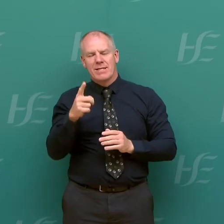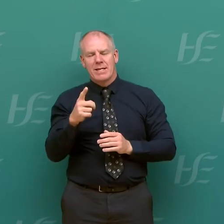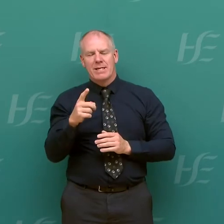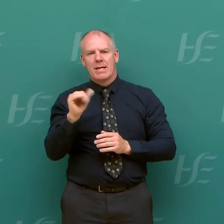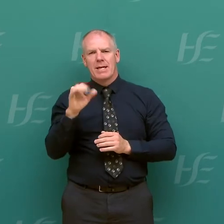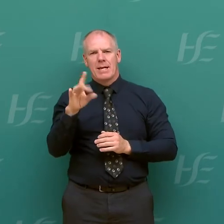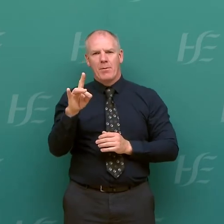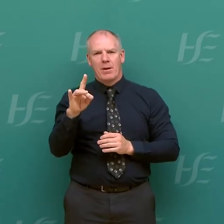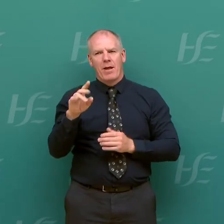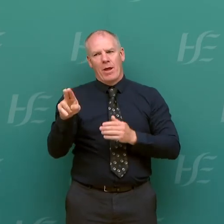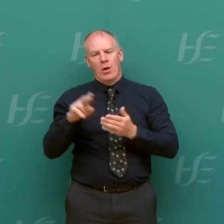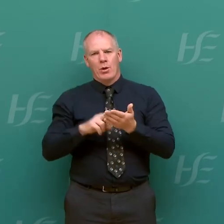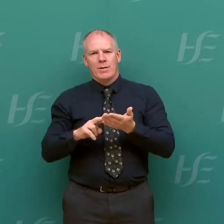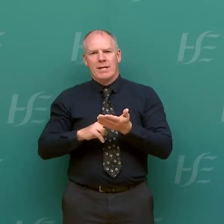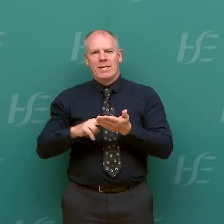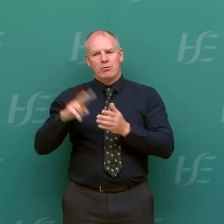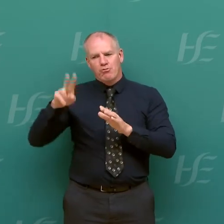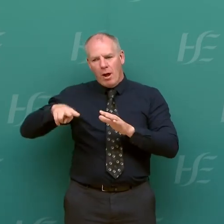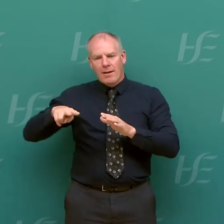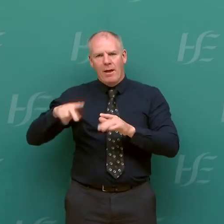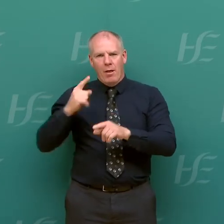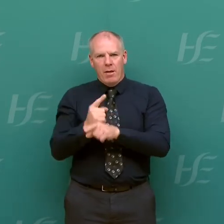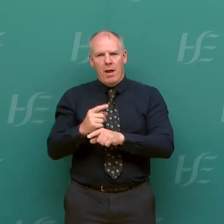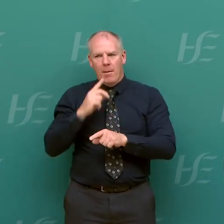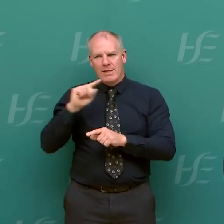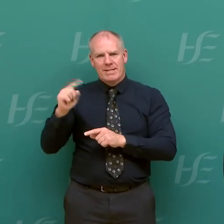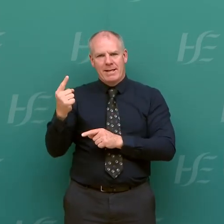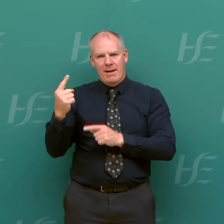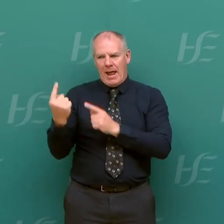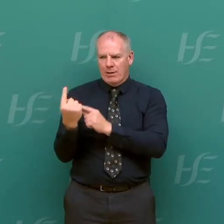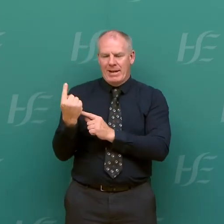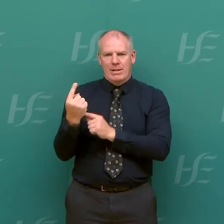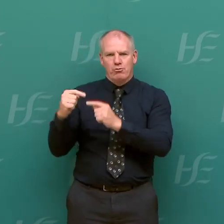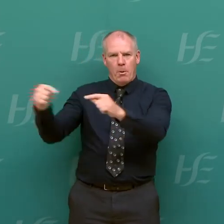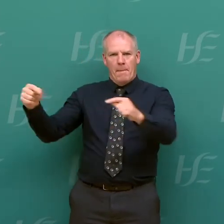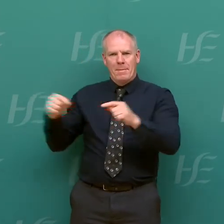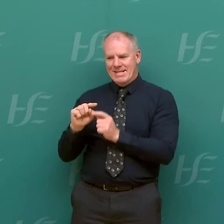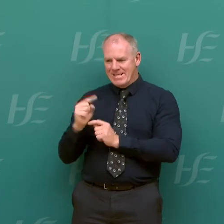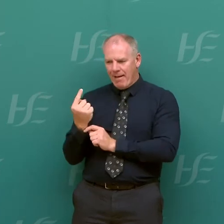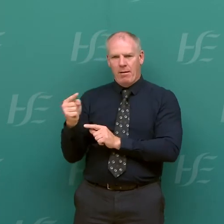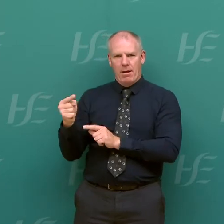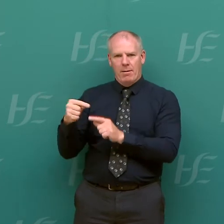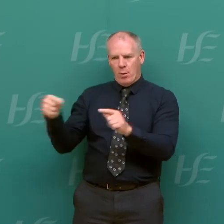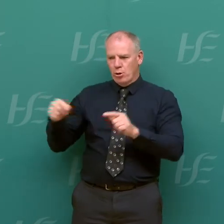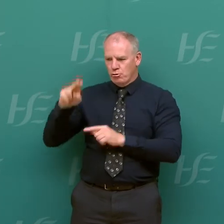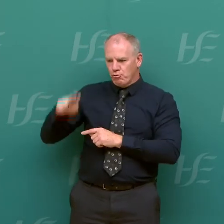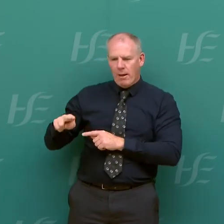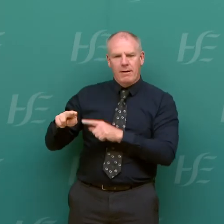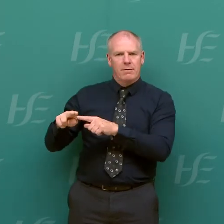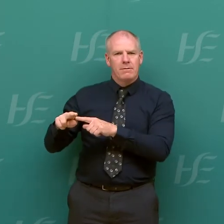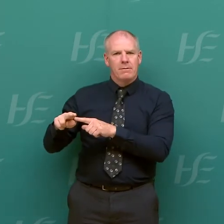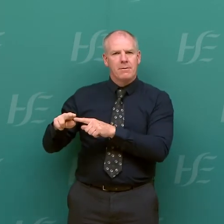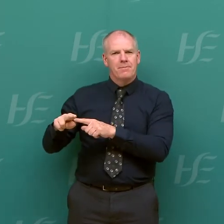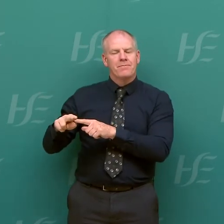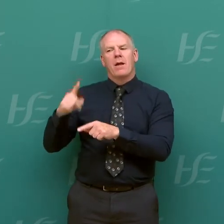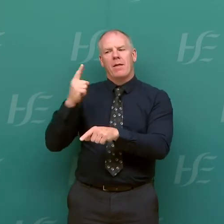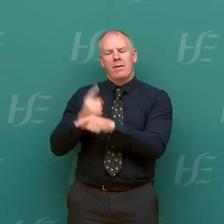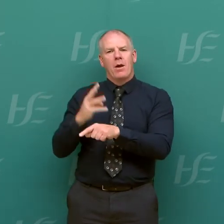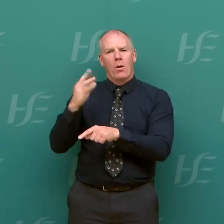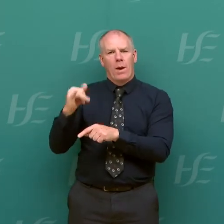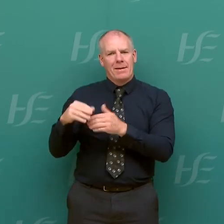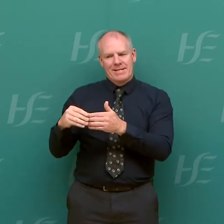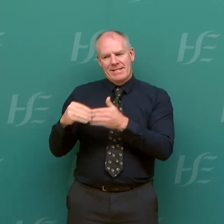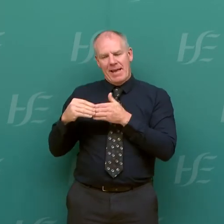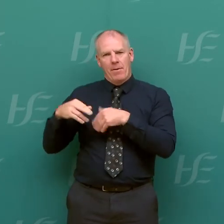isolation rooms. So technically they're trolleys, but they're in single isolation spaces, and they are there because it is deemed to be a